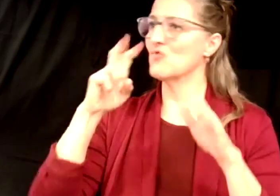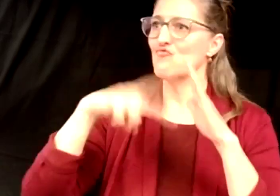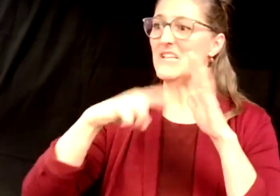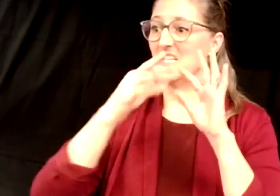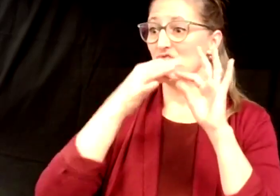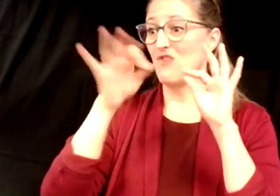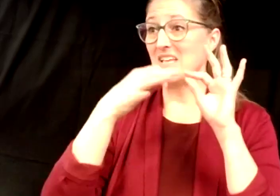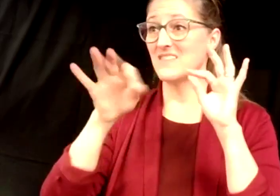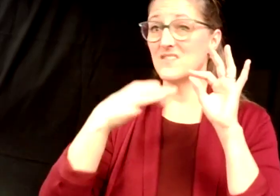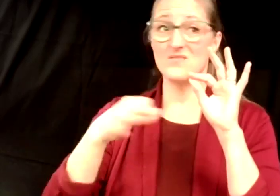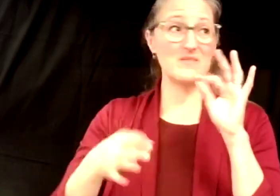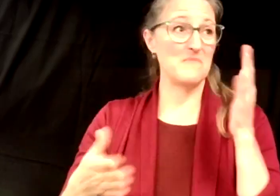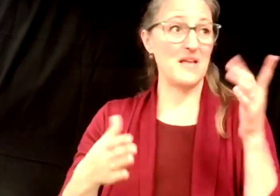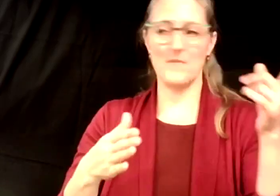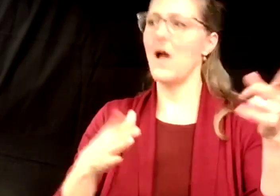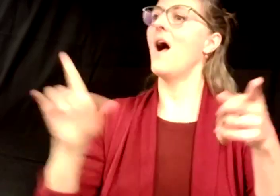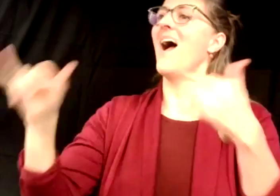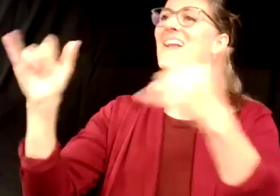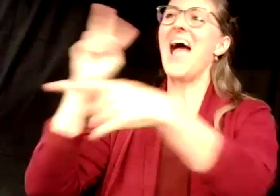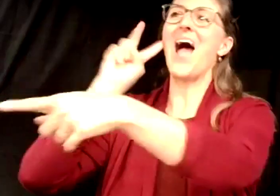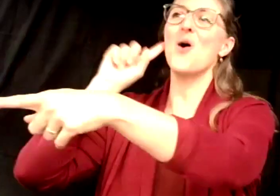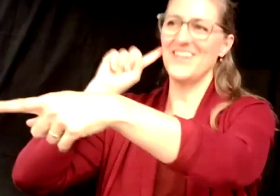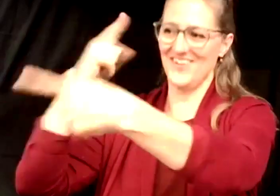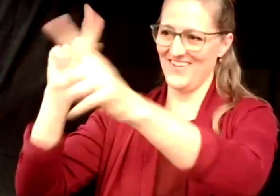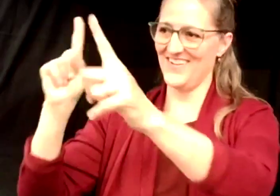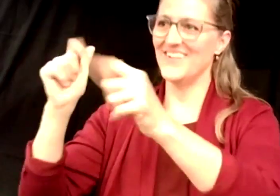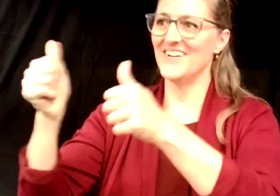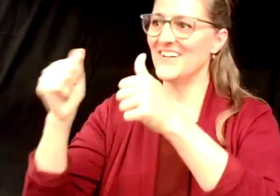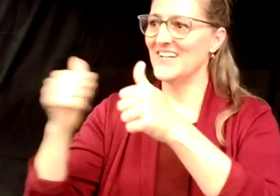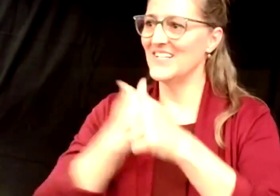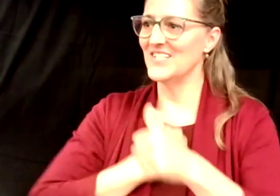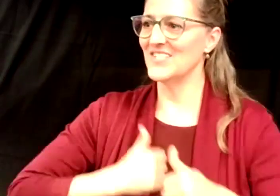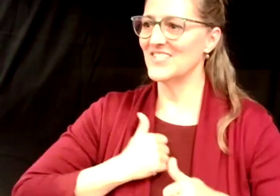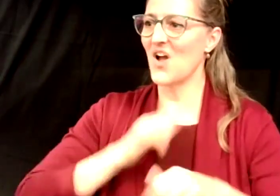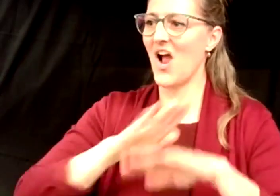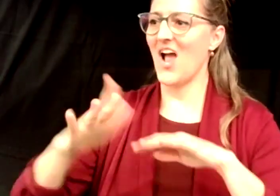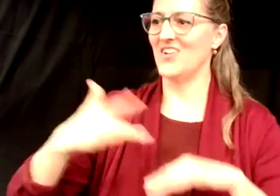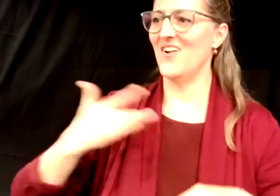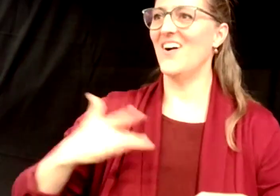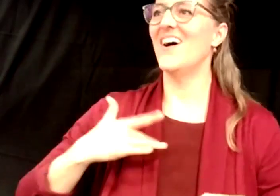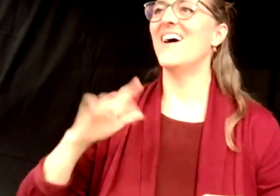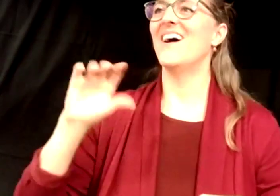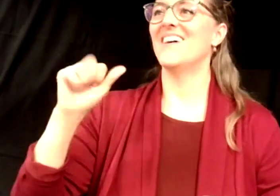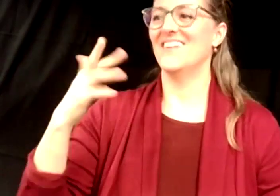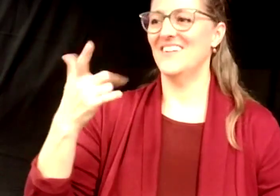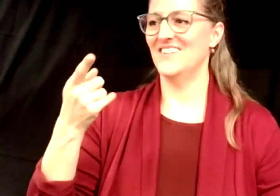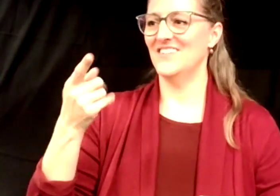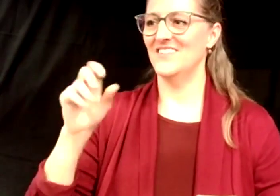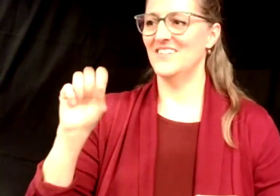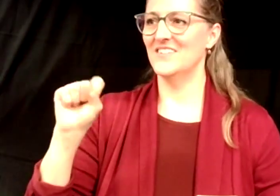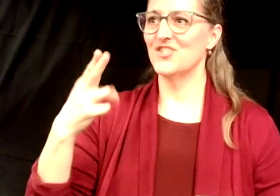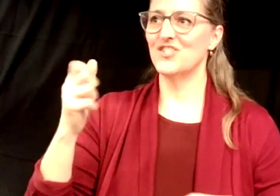Oh. Okay, sorry. Sorry, I don't feel like I'm camera ready.